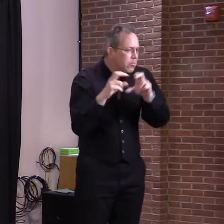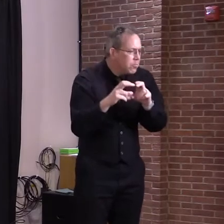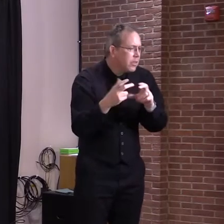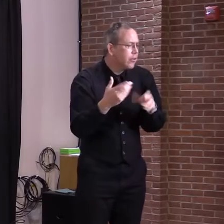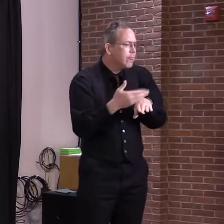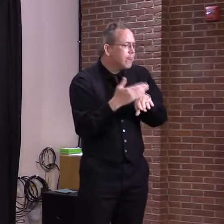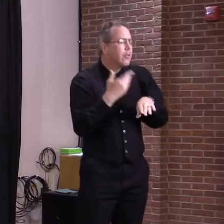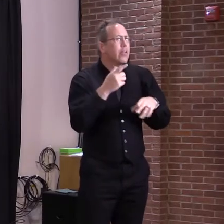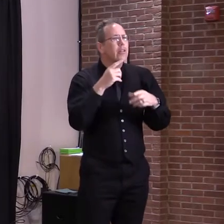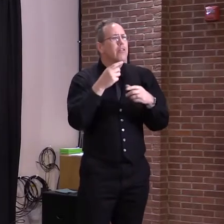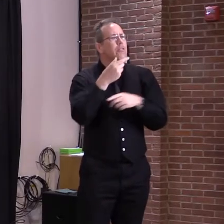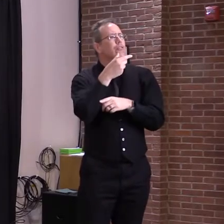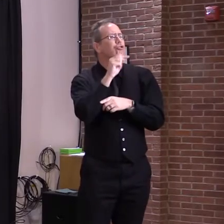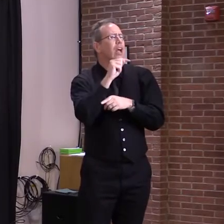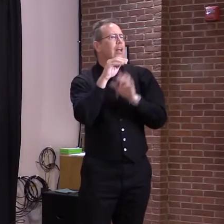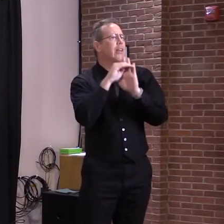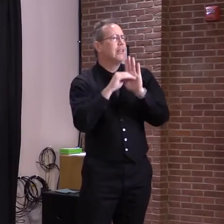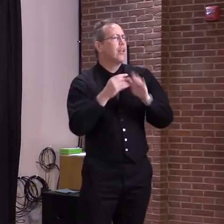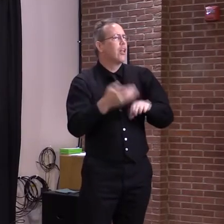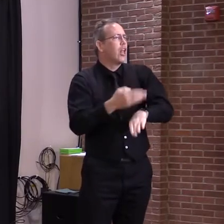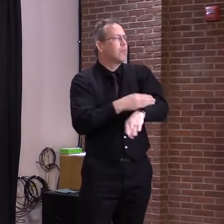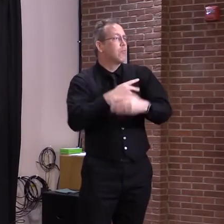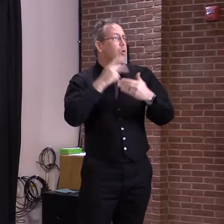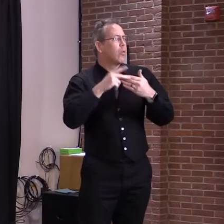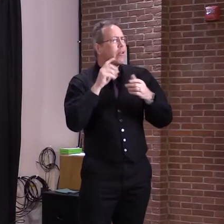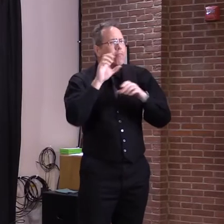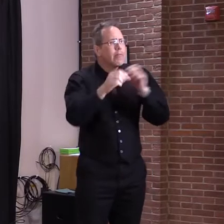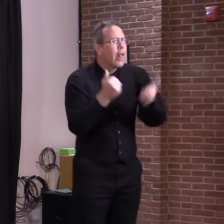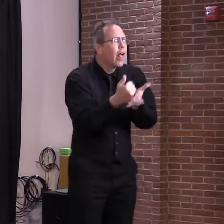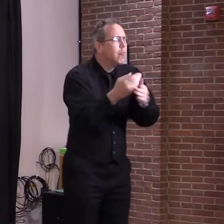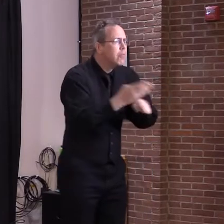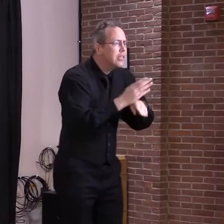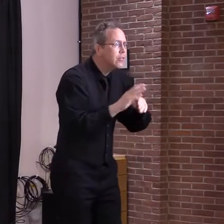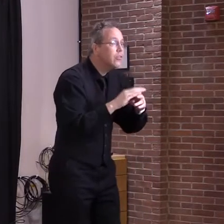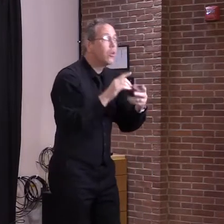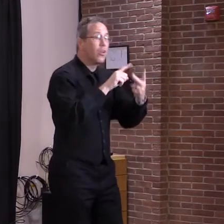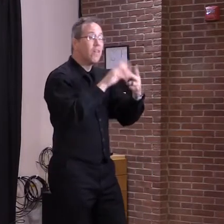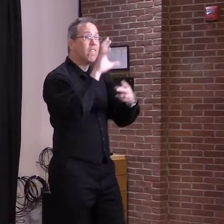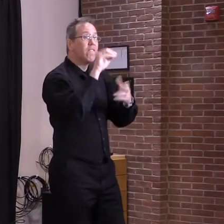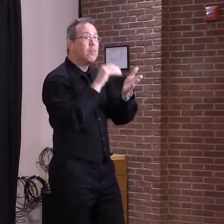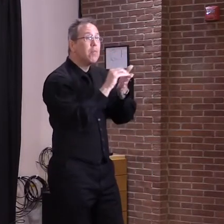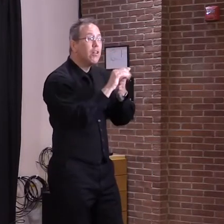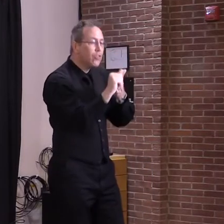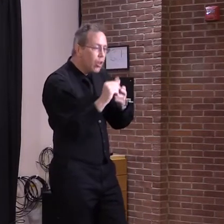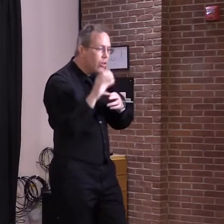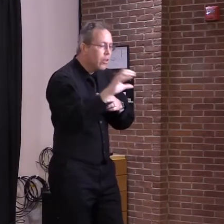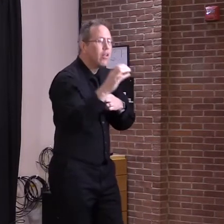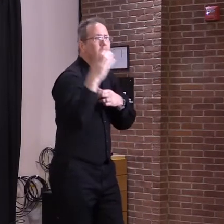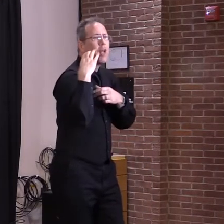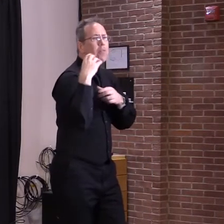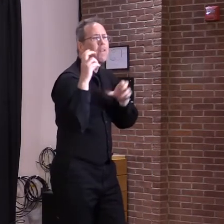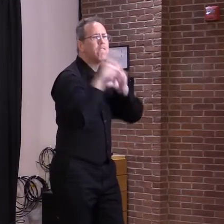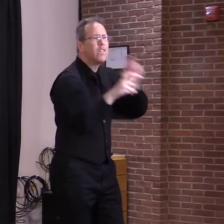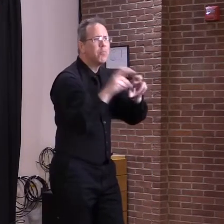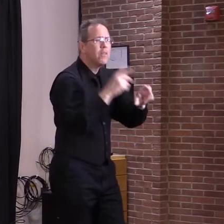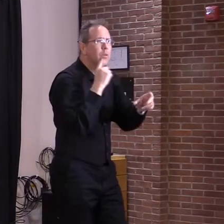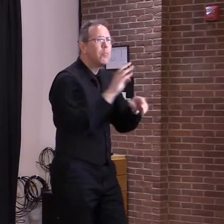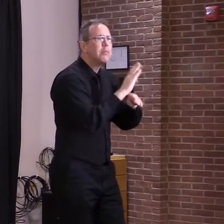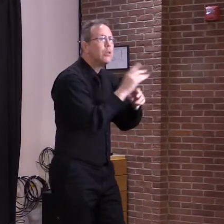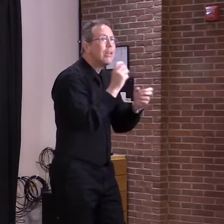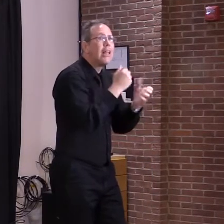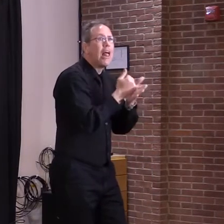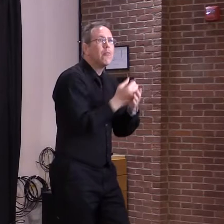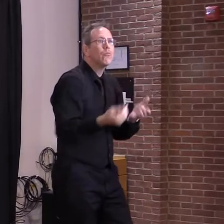most. I've also asked for $50 million in capital investments, and this is a program to help